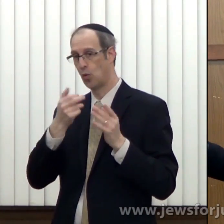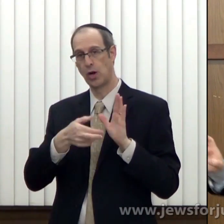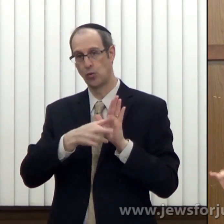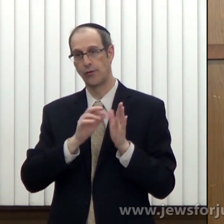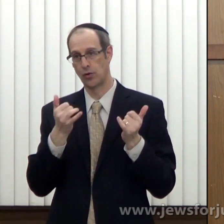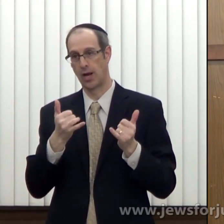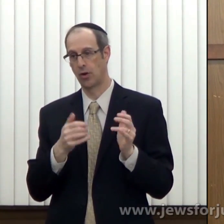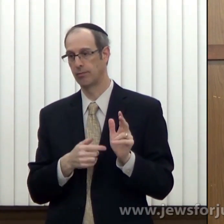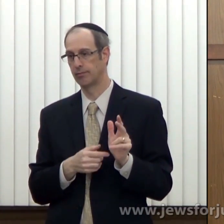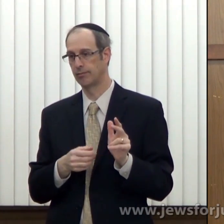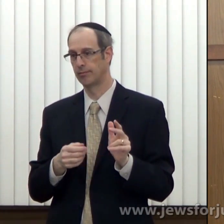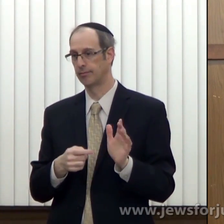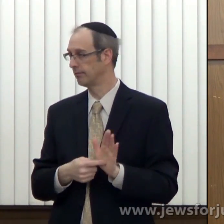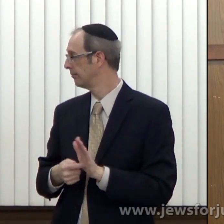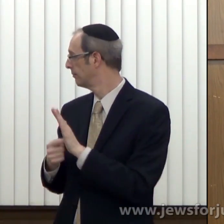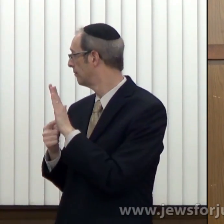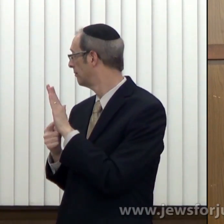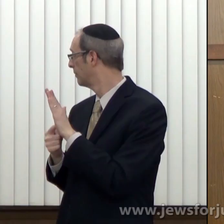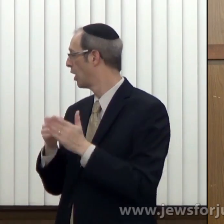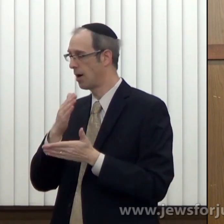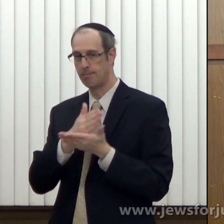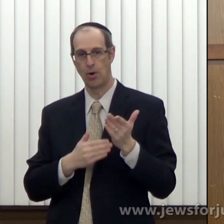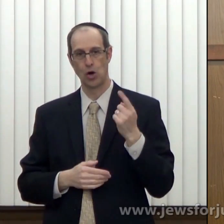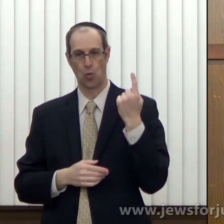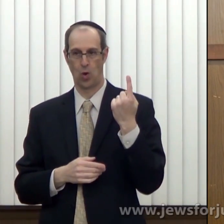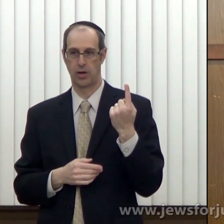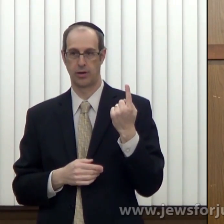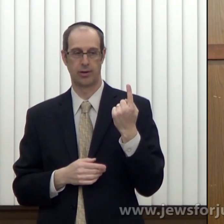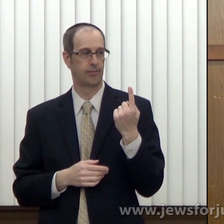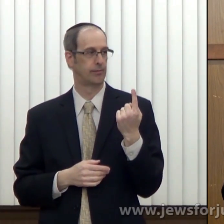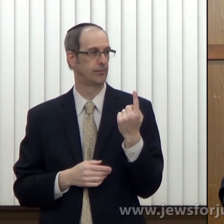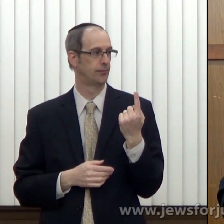now. Part number one